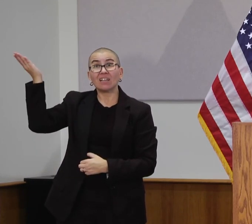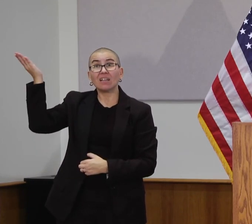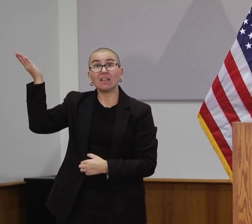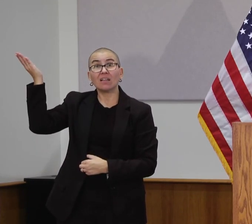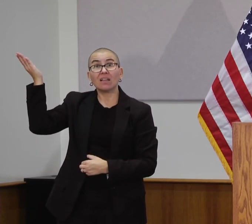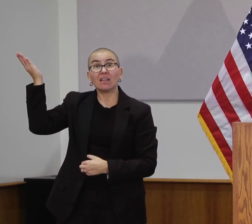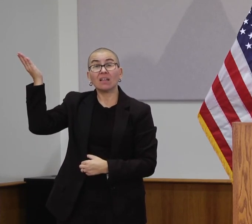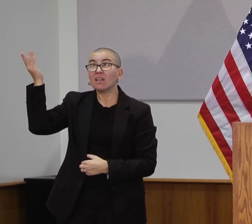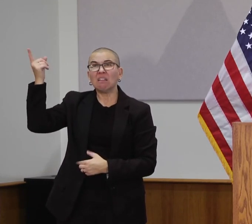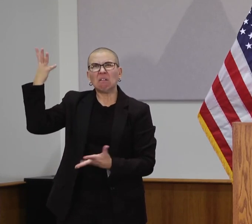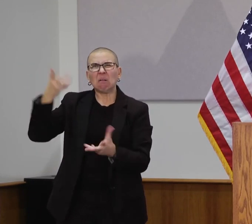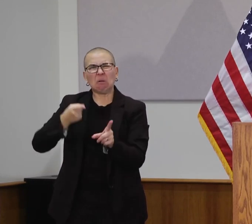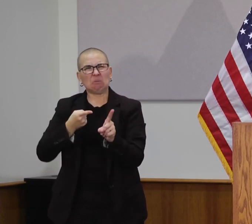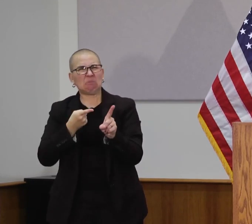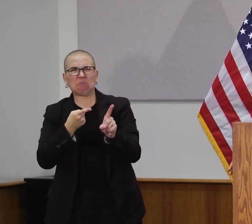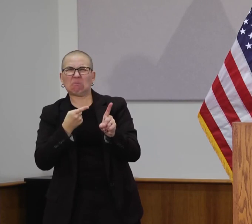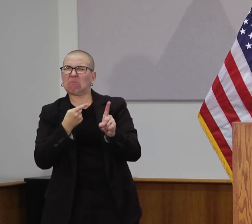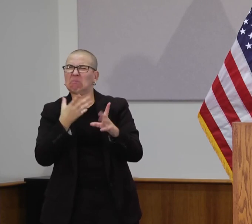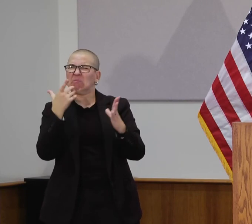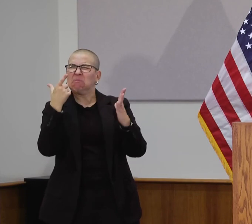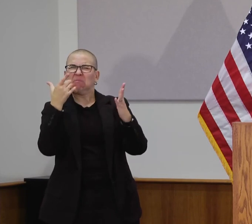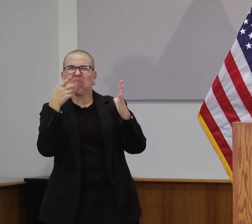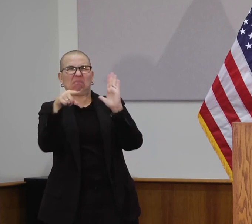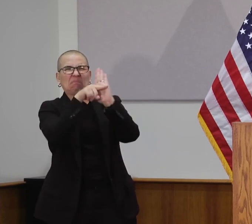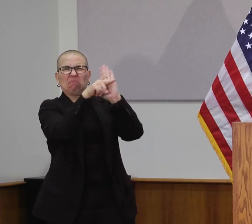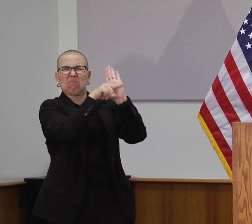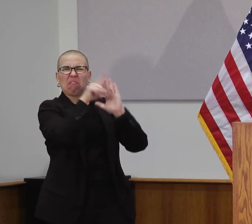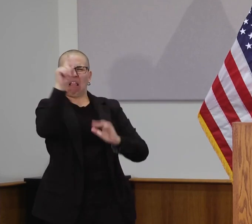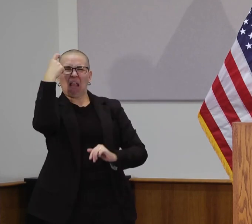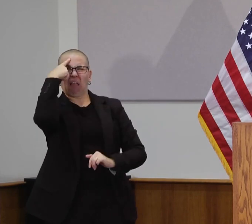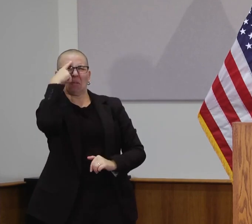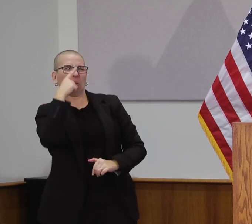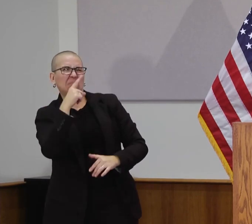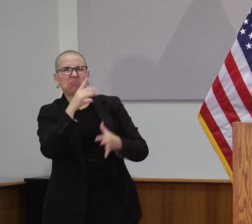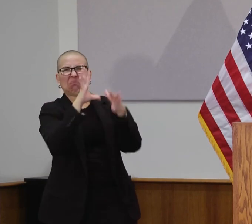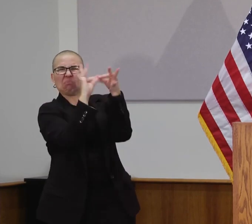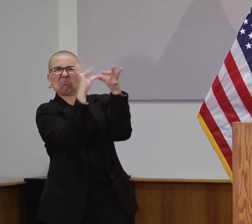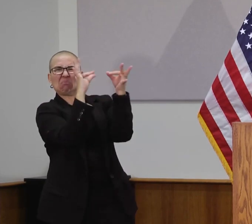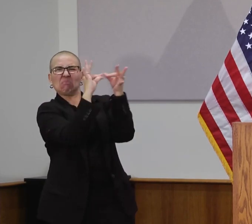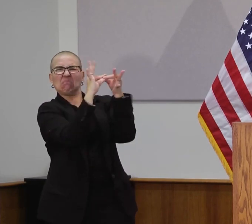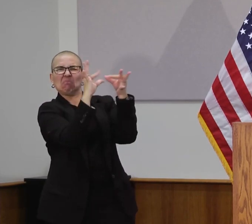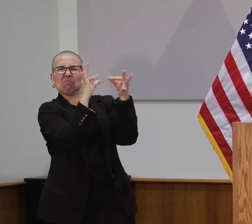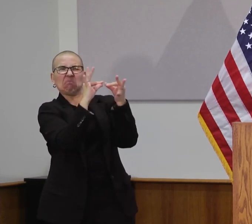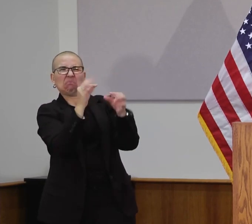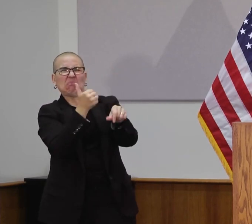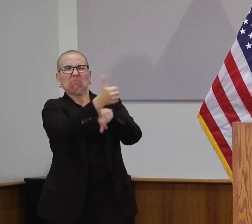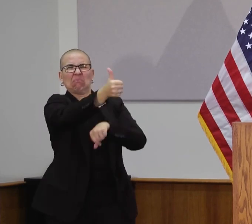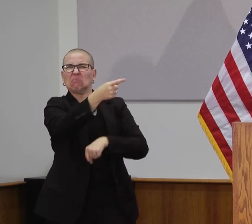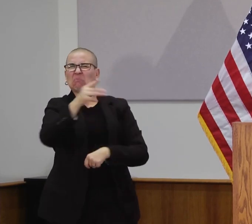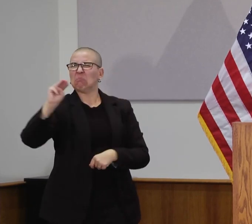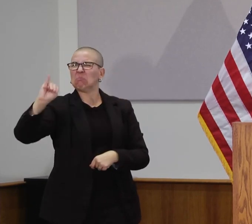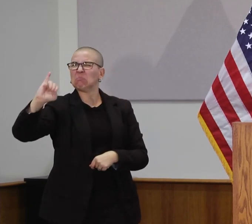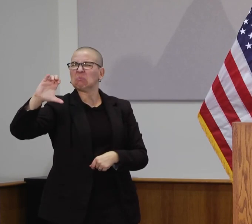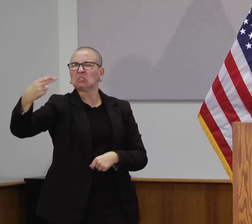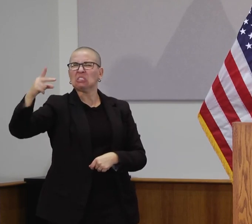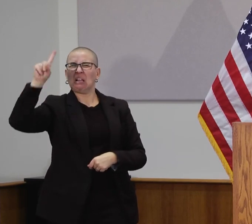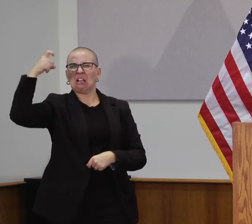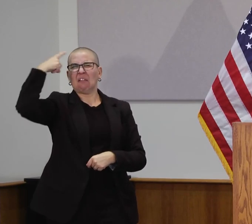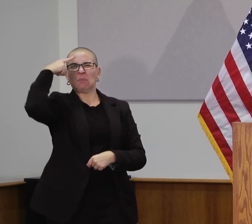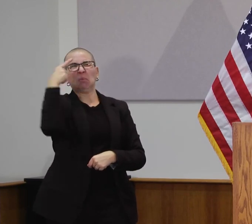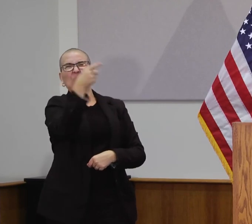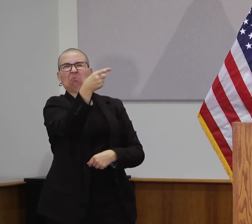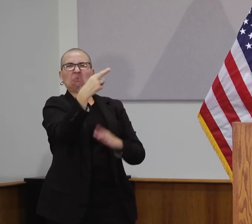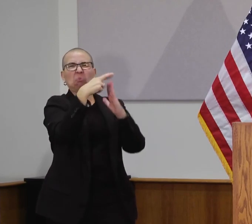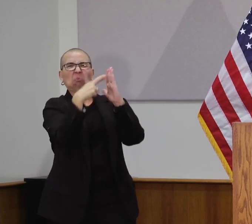attacking a governor for putting in mitigating circumstances in Governor Whitmer's case in Michigan of doing things necessary to slow this down. And